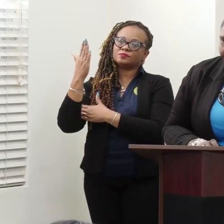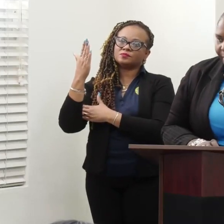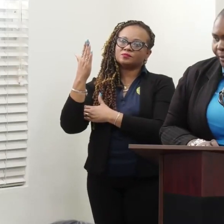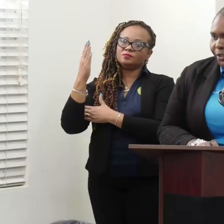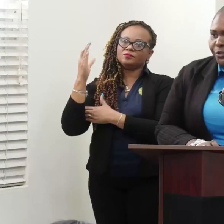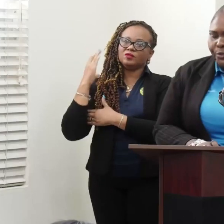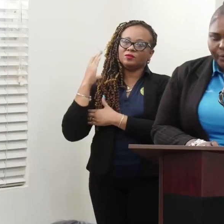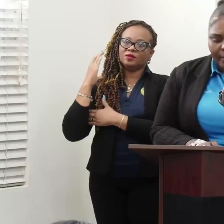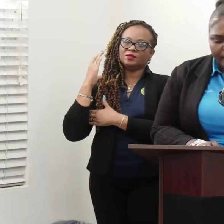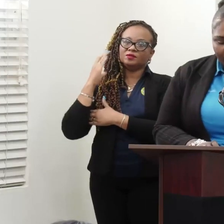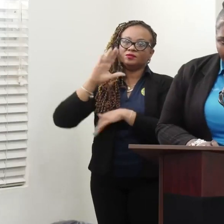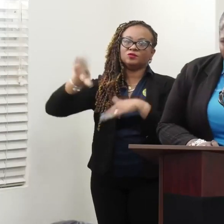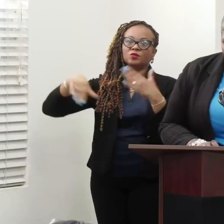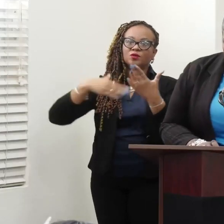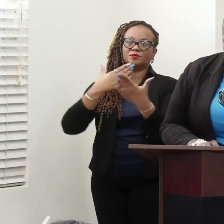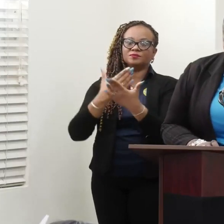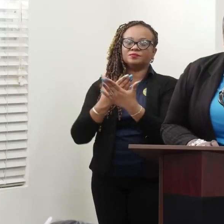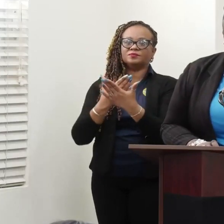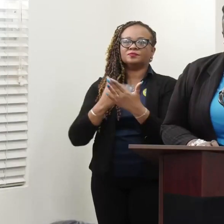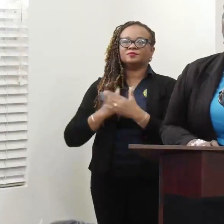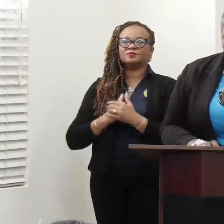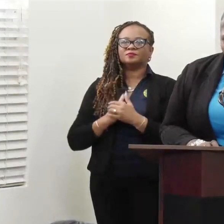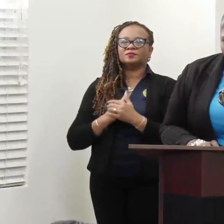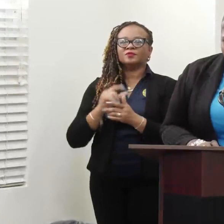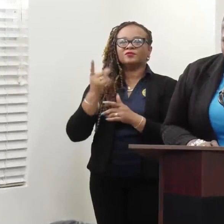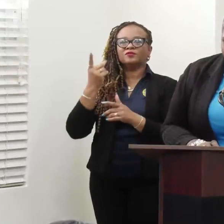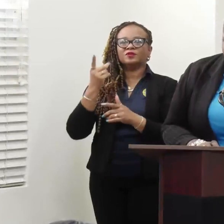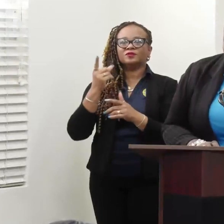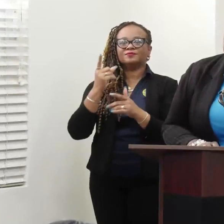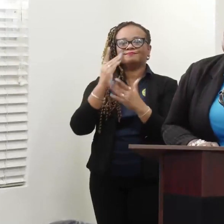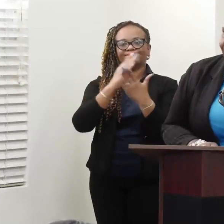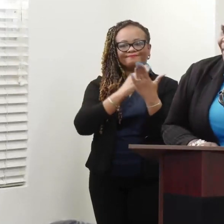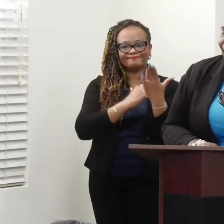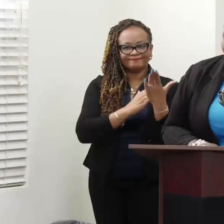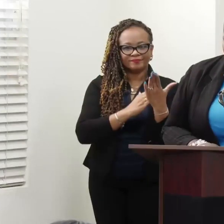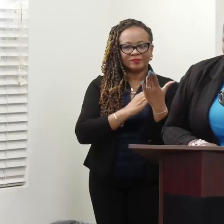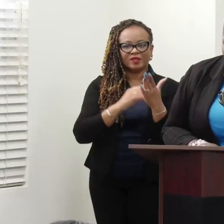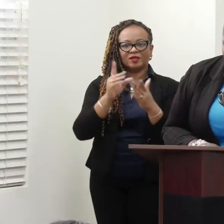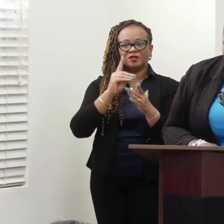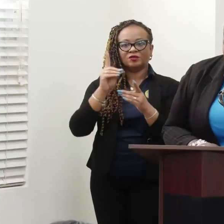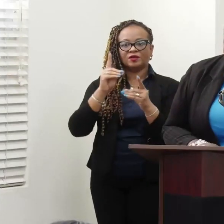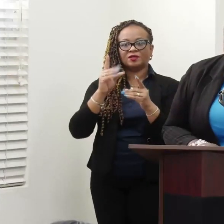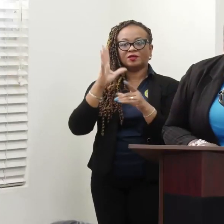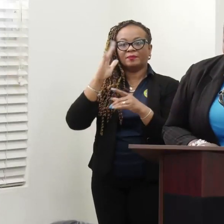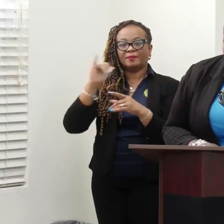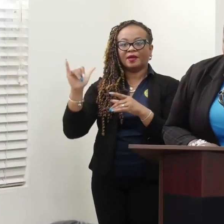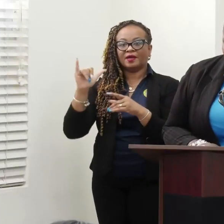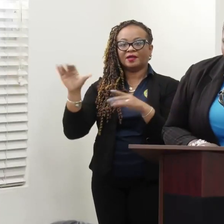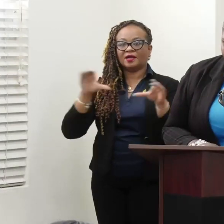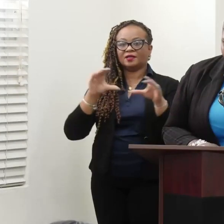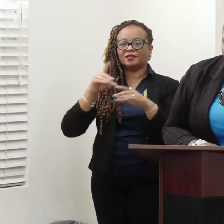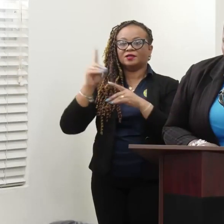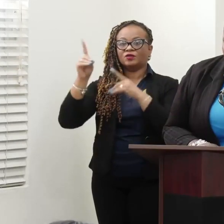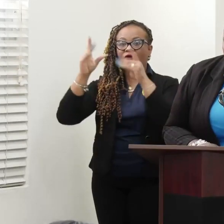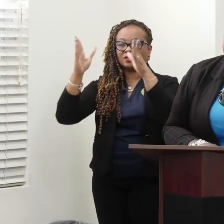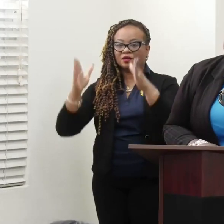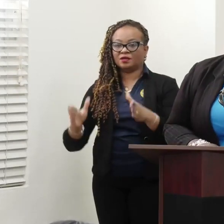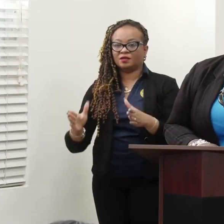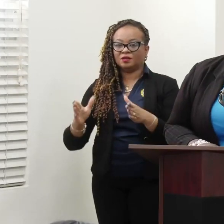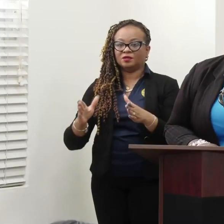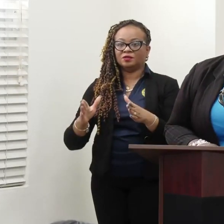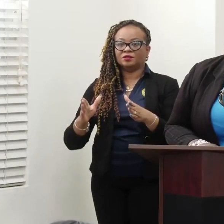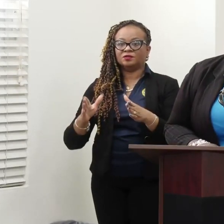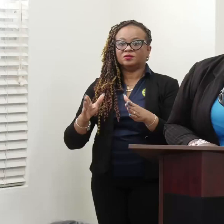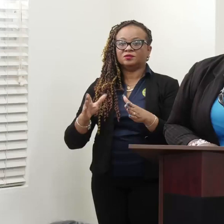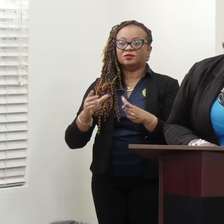Commander, pleasant good morning to you all. First on the agenda, I'm directed by the Acting Director to assure